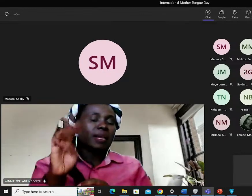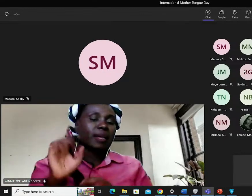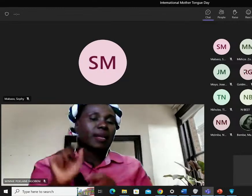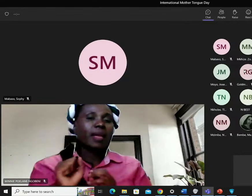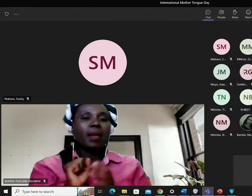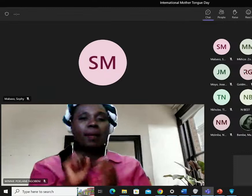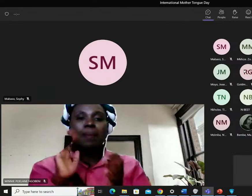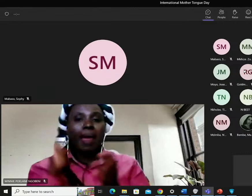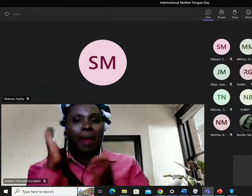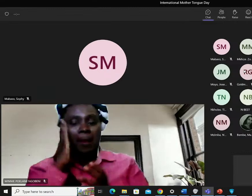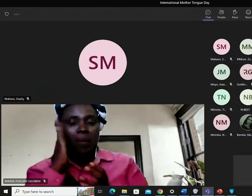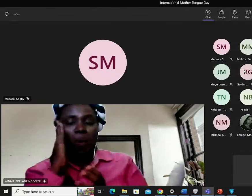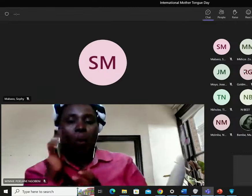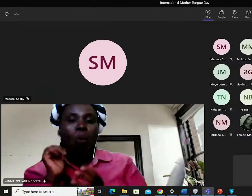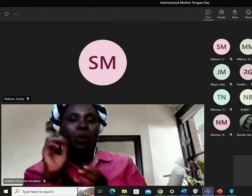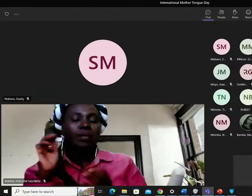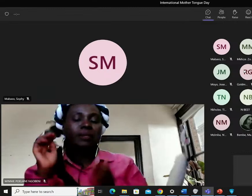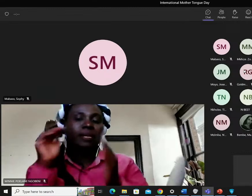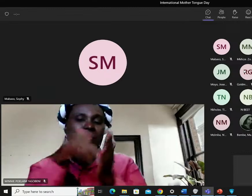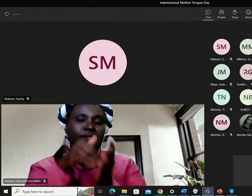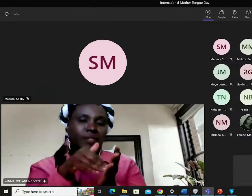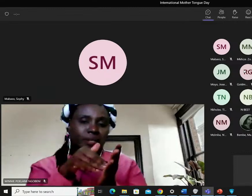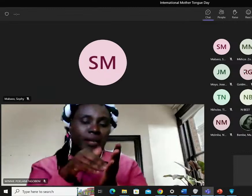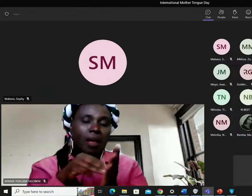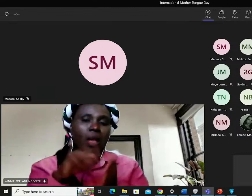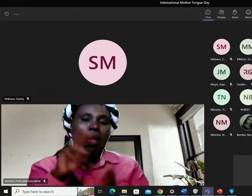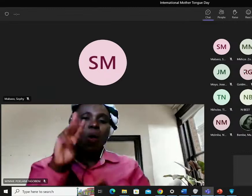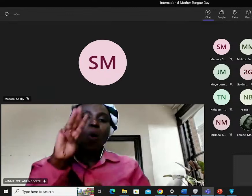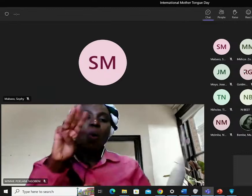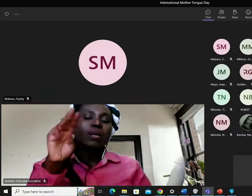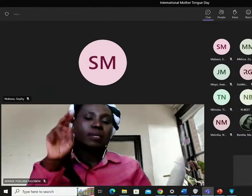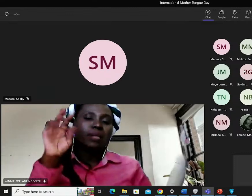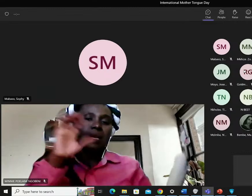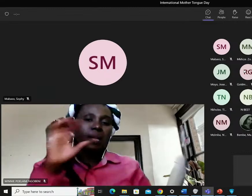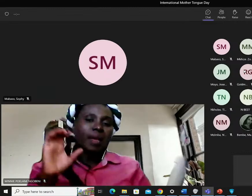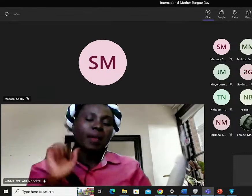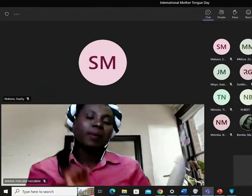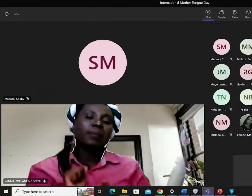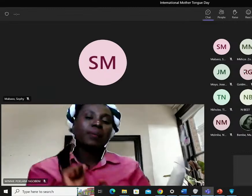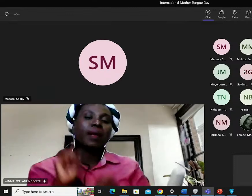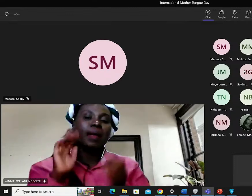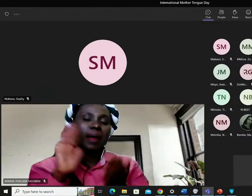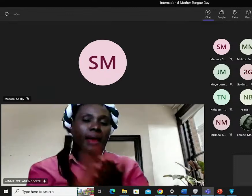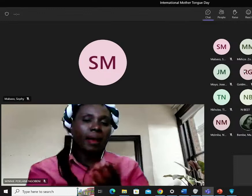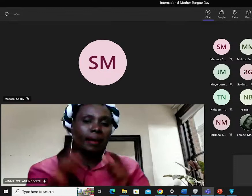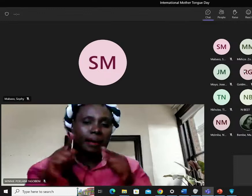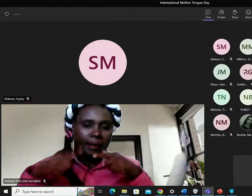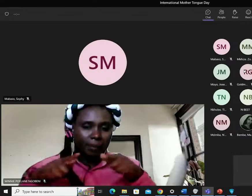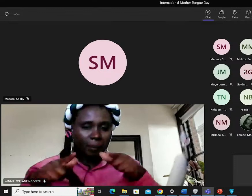it has reached the Western Cape and also Limpopo.